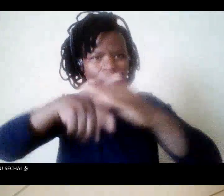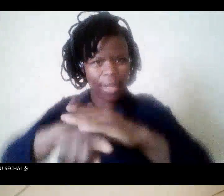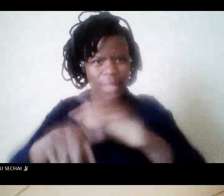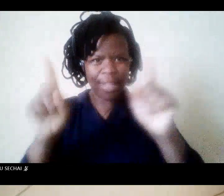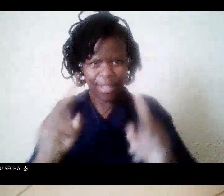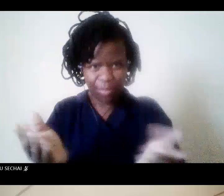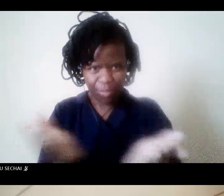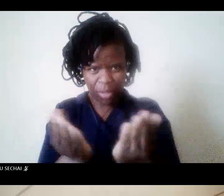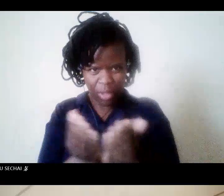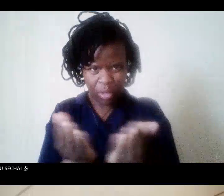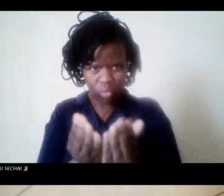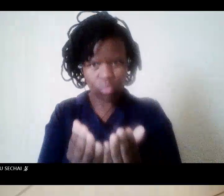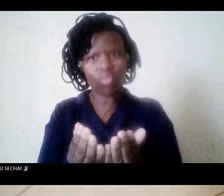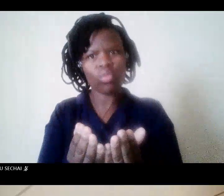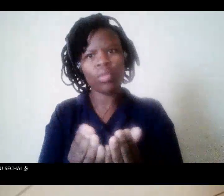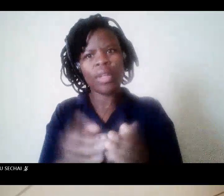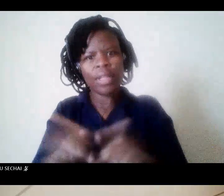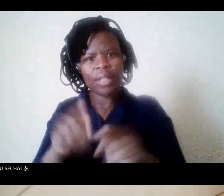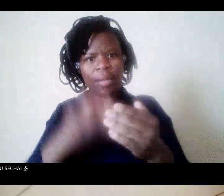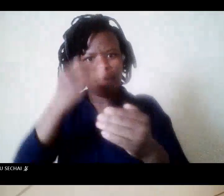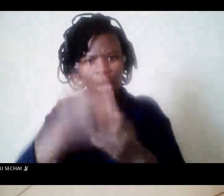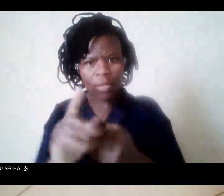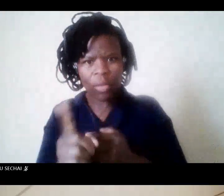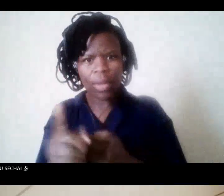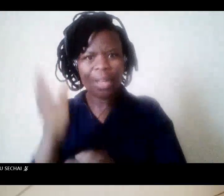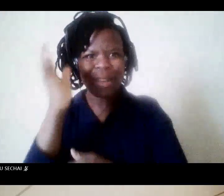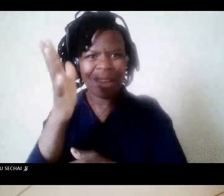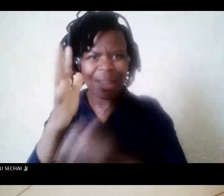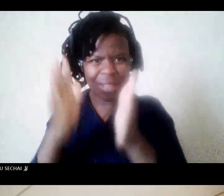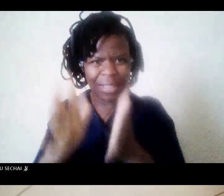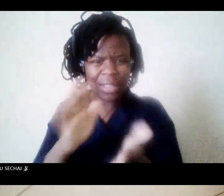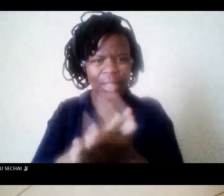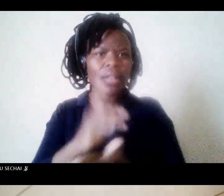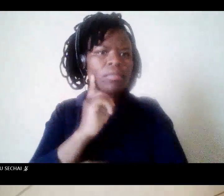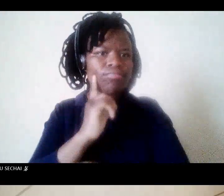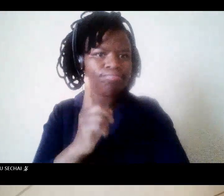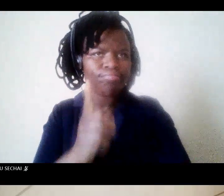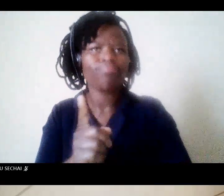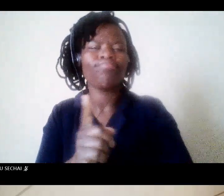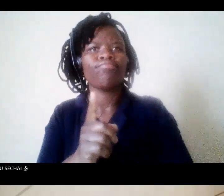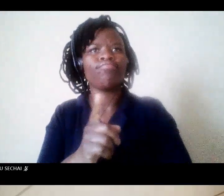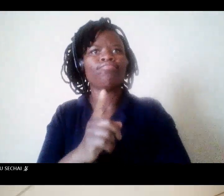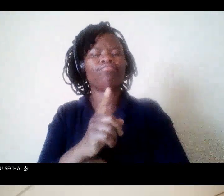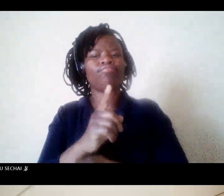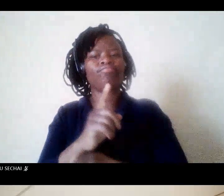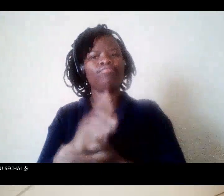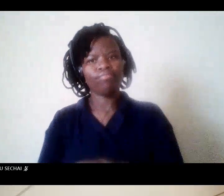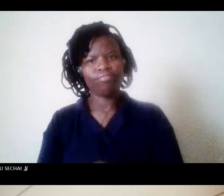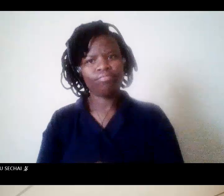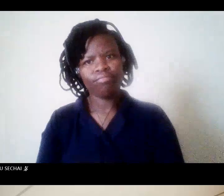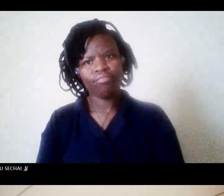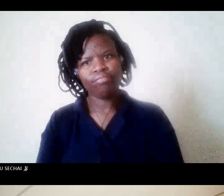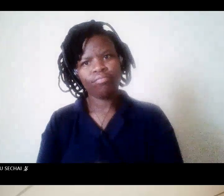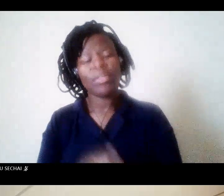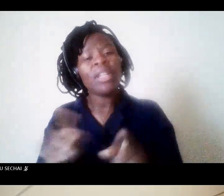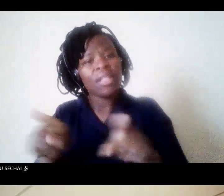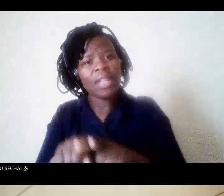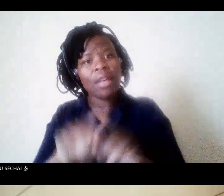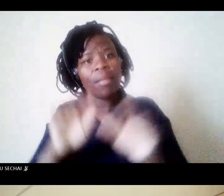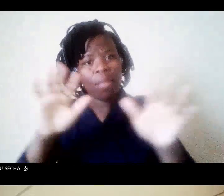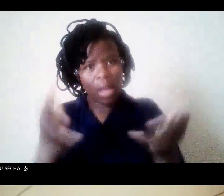afterwards lecturers and teachers, their views around special school and how, you know, what are